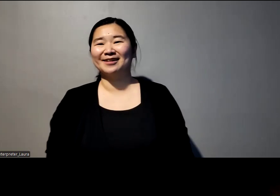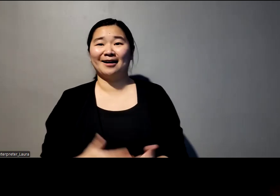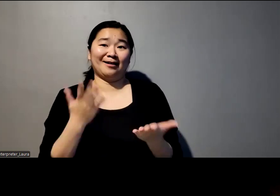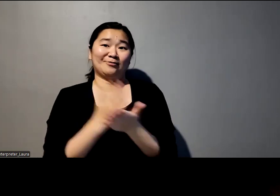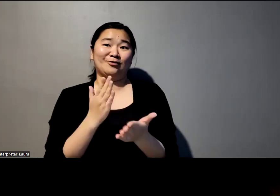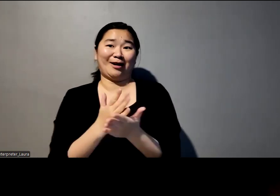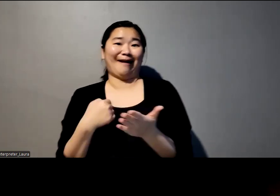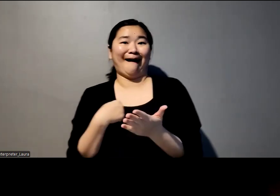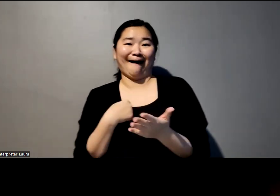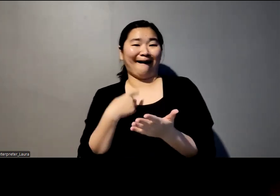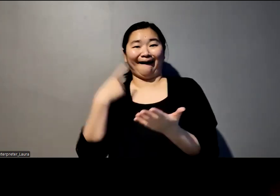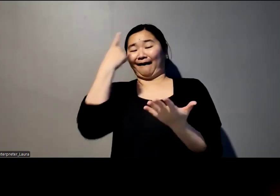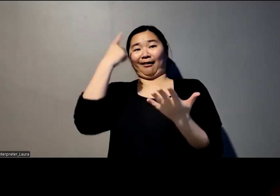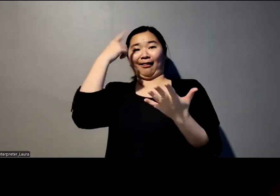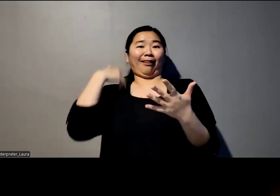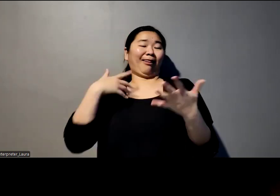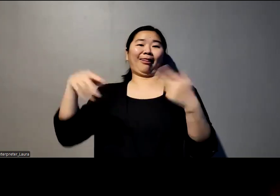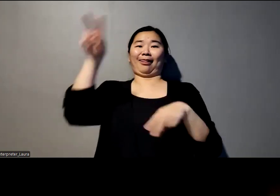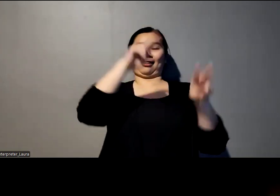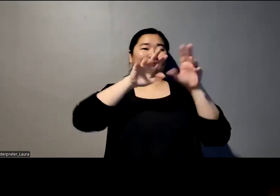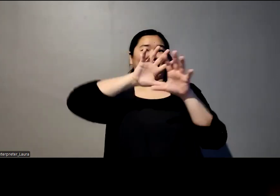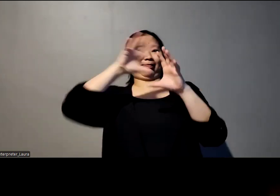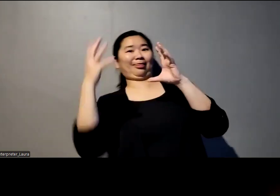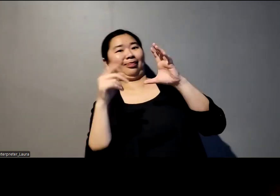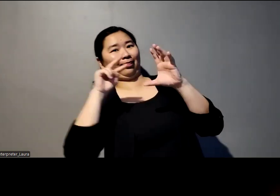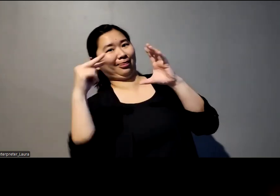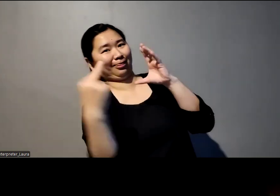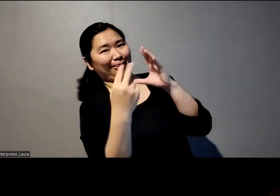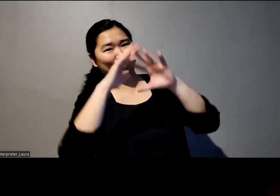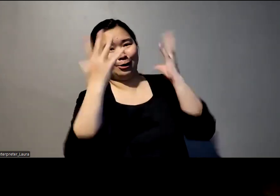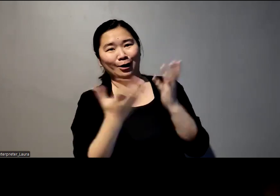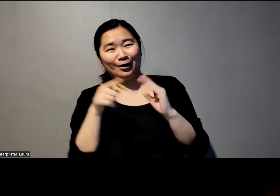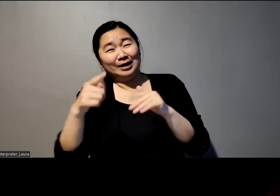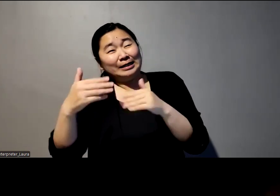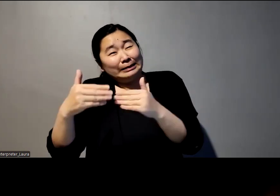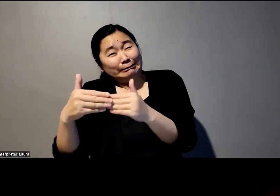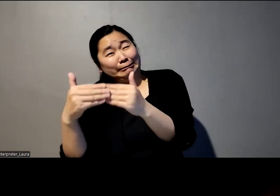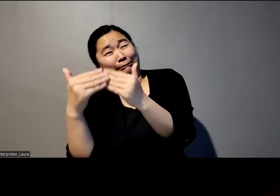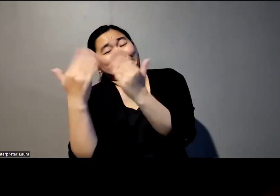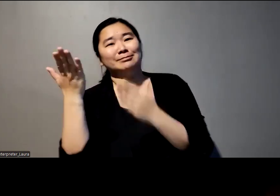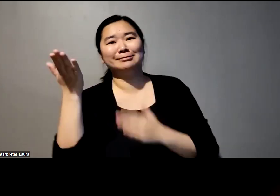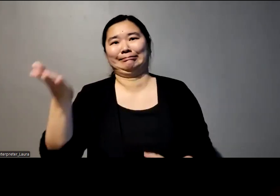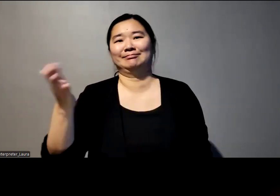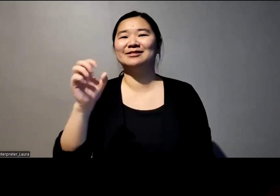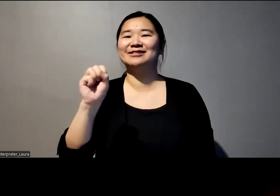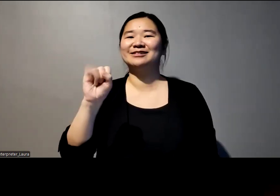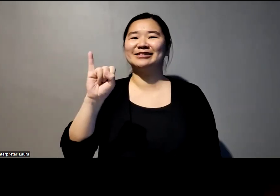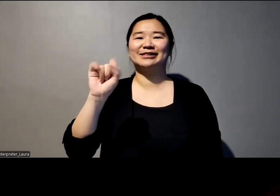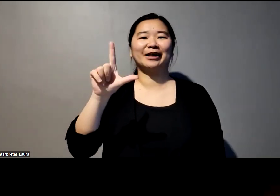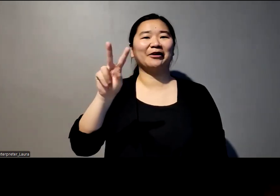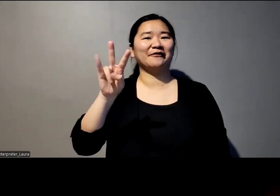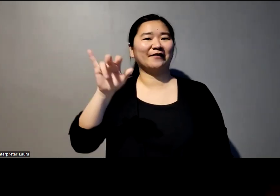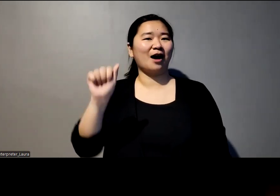Guatemala. She's done extensive work on the rights of women and girls with disabilities in Guatemala and in fact around the